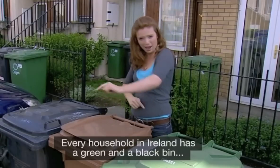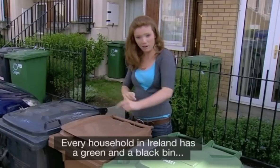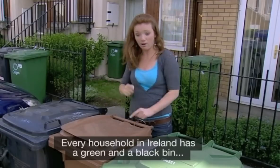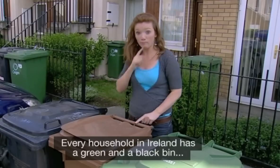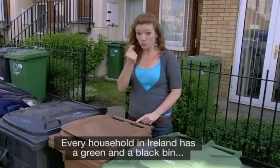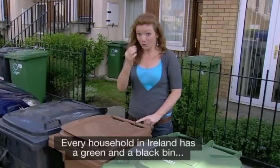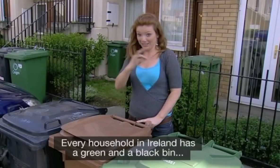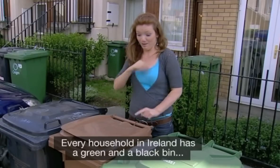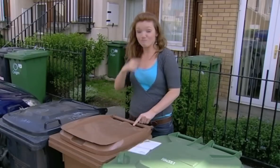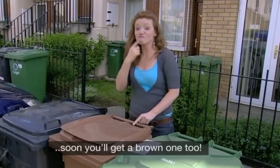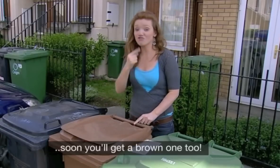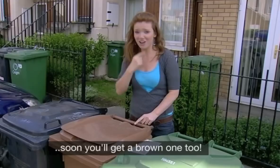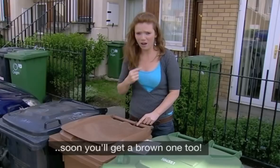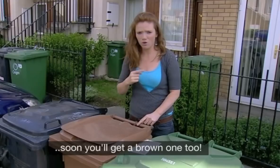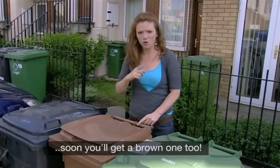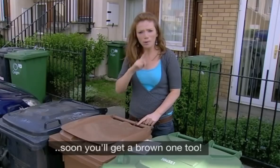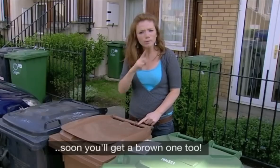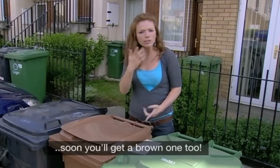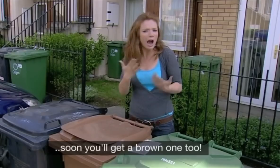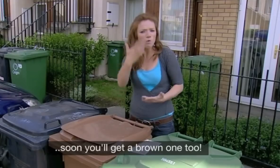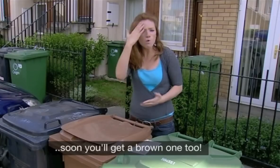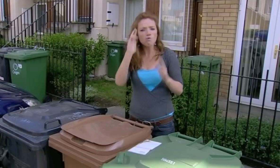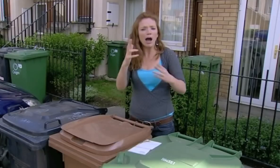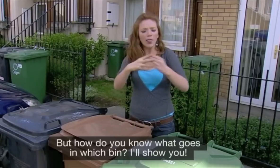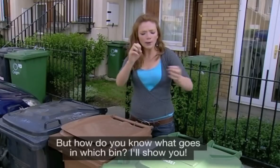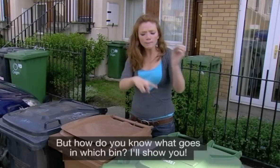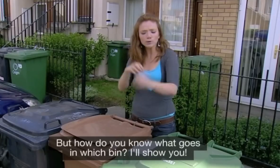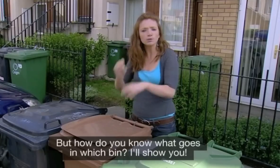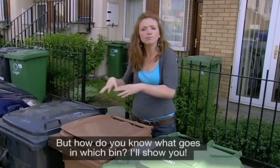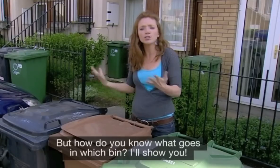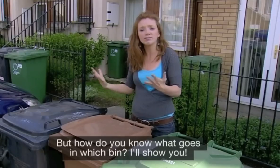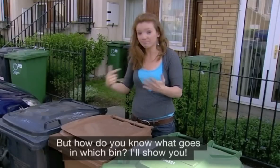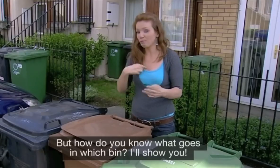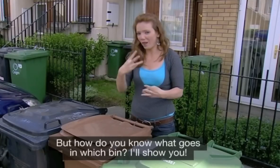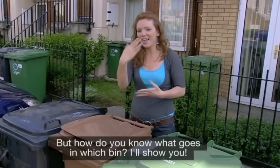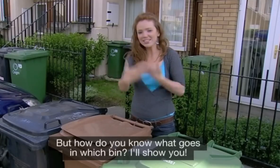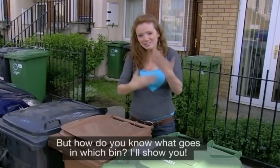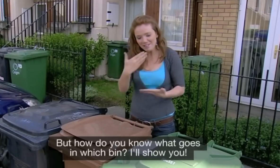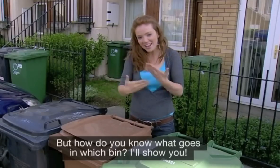bin. Soon you'll get a brown one too. But how do you know what goes in which bin? I'll show you.